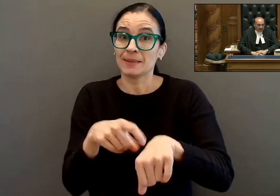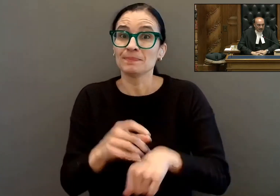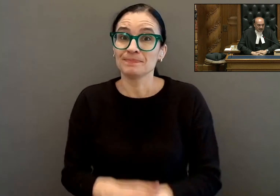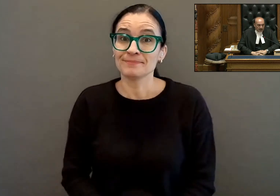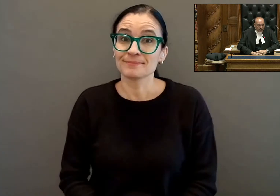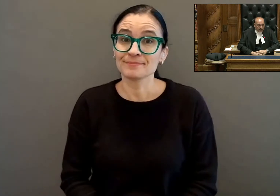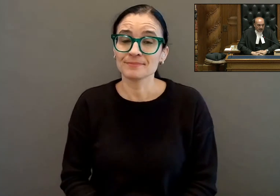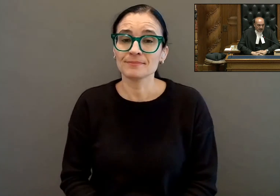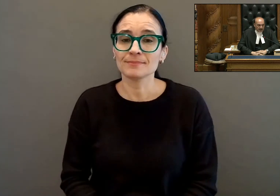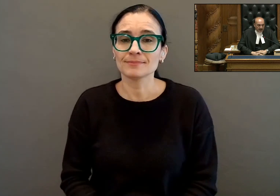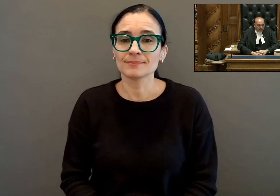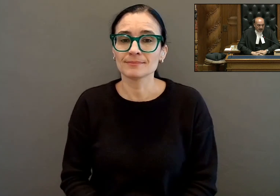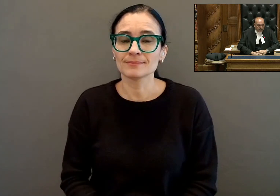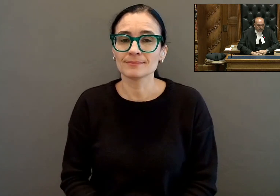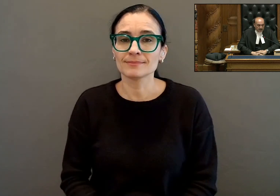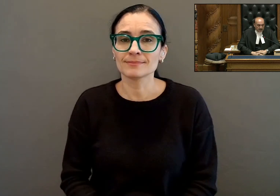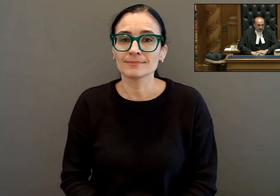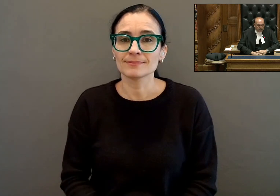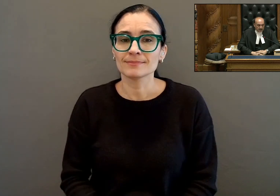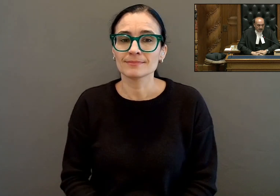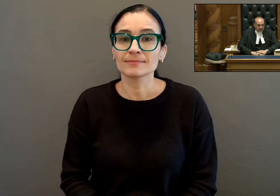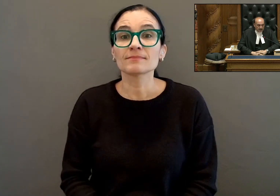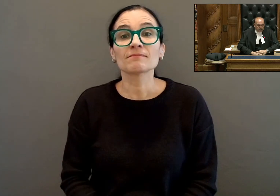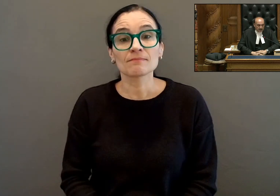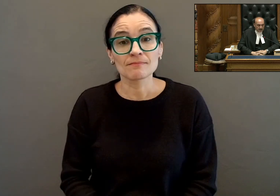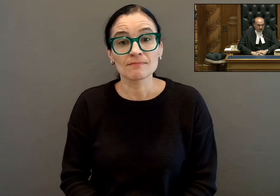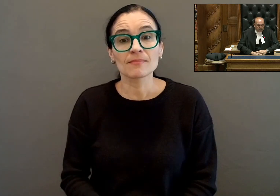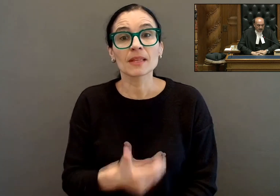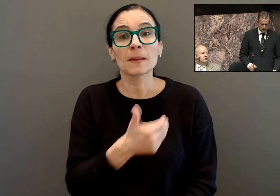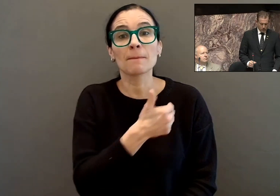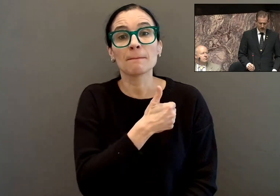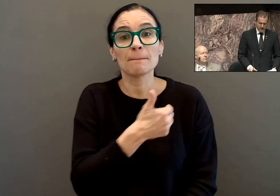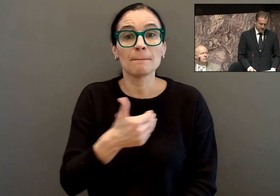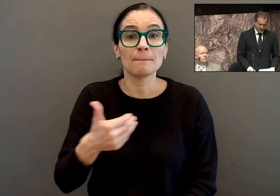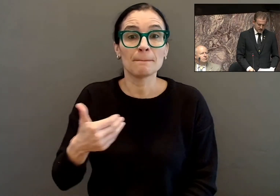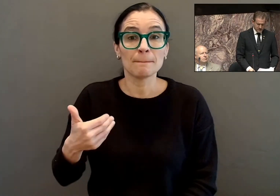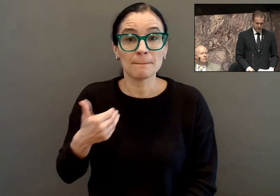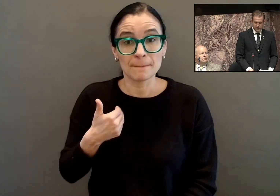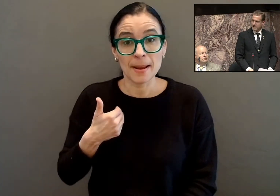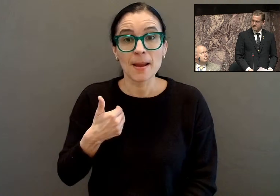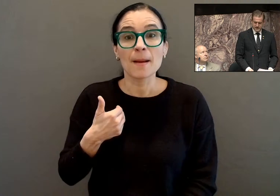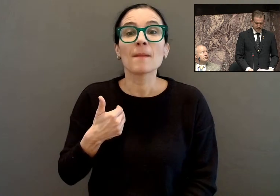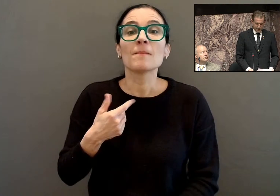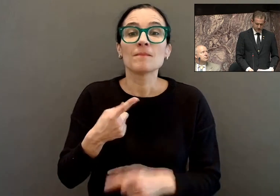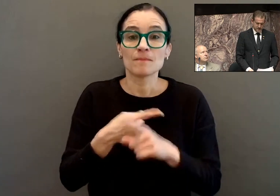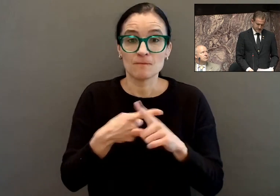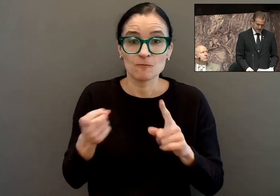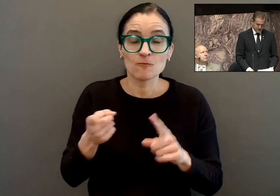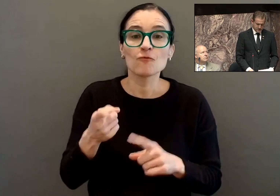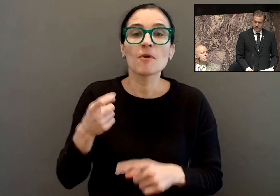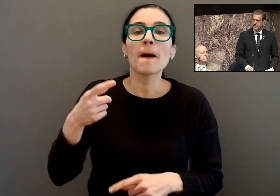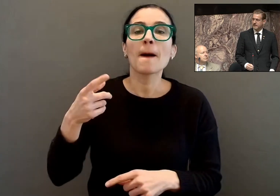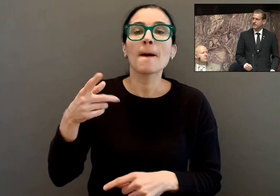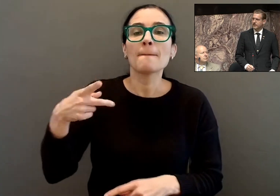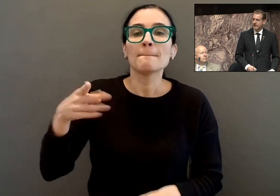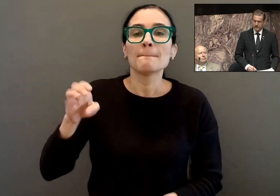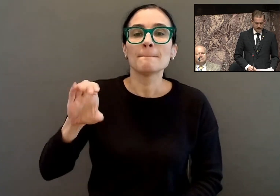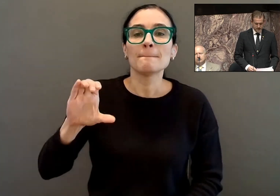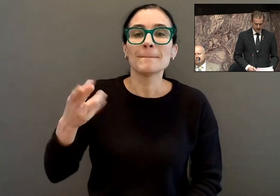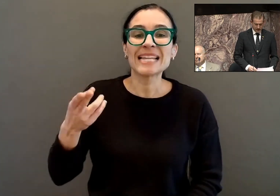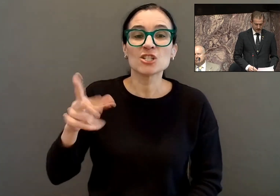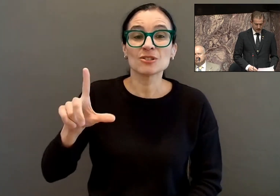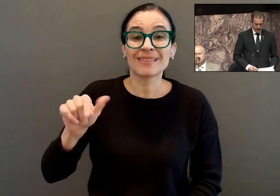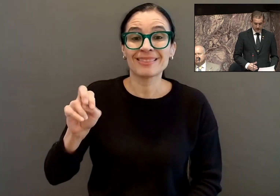Member for West Kelowna Peachland. Thank you, Mr. Speaker. Wildfires, floods, and other disasters are significant